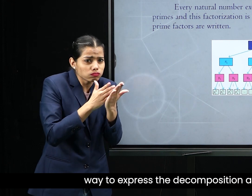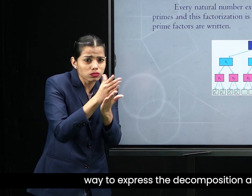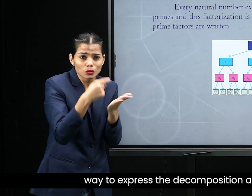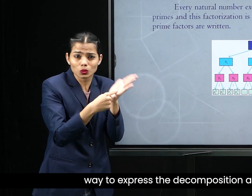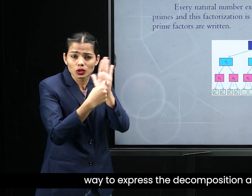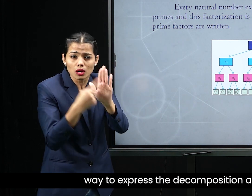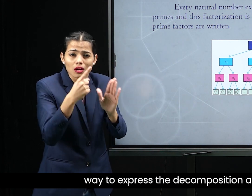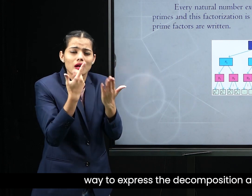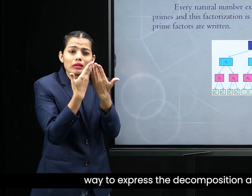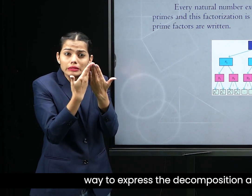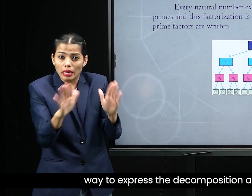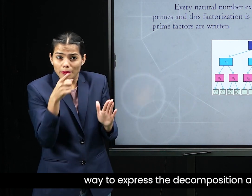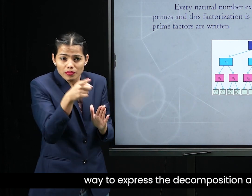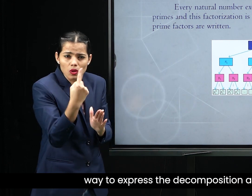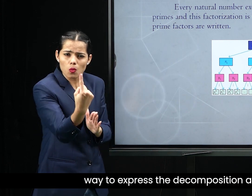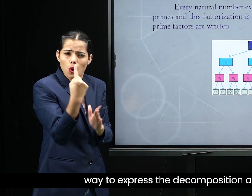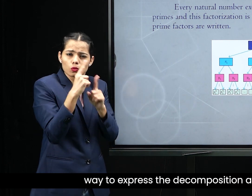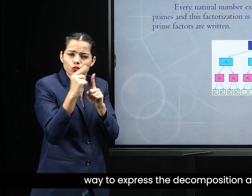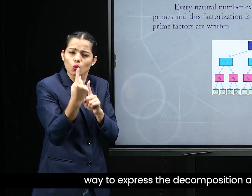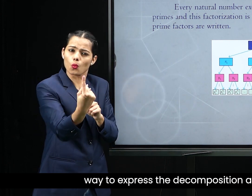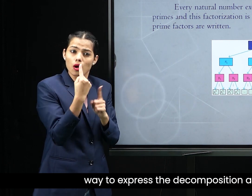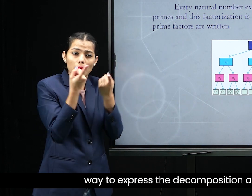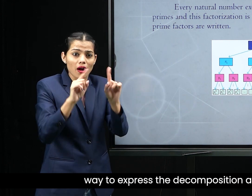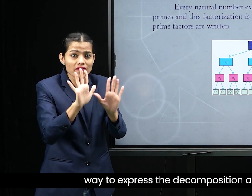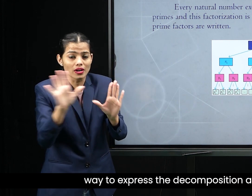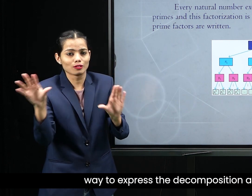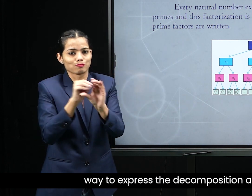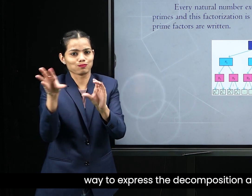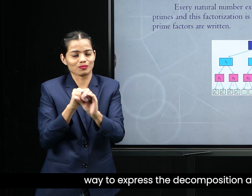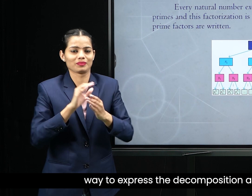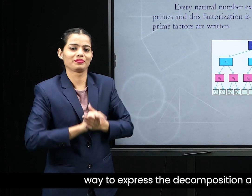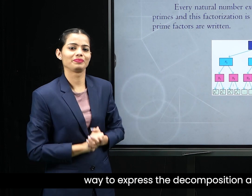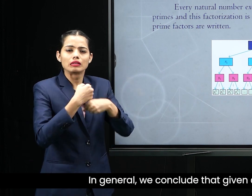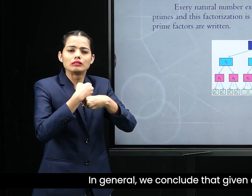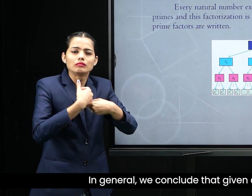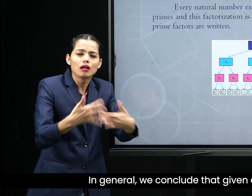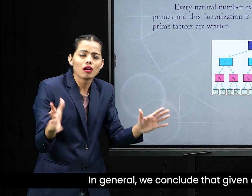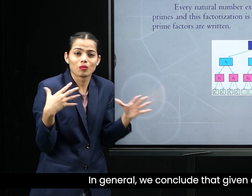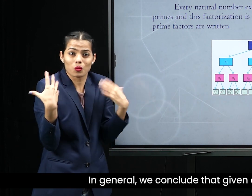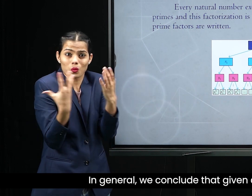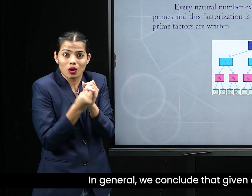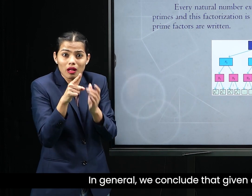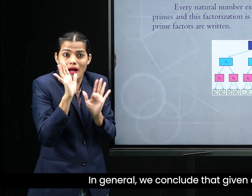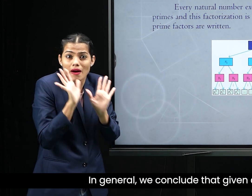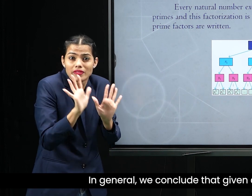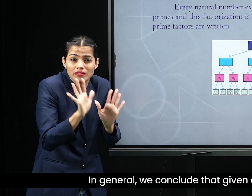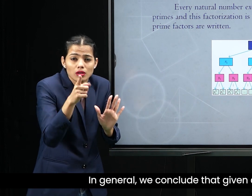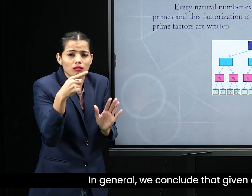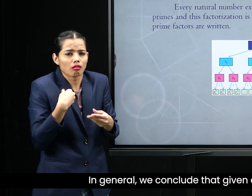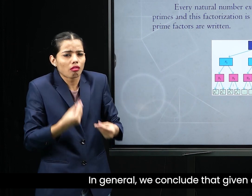the decomposition as the product of primes. In general, we conclude that given